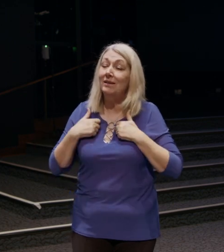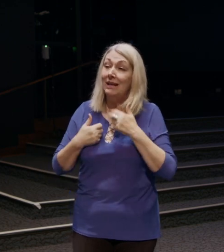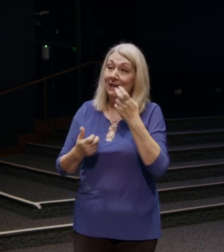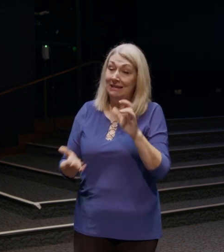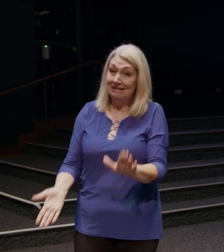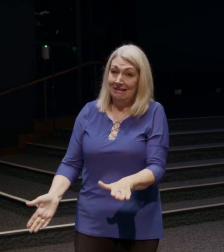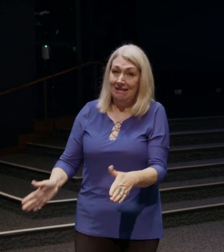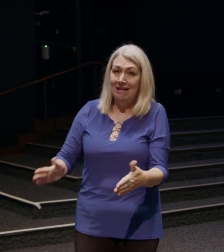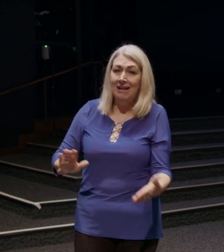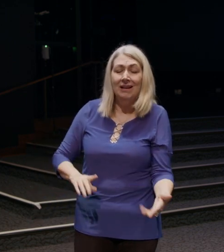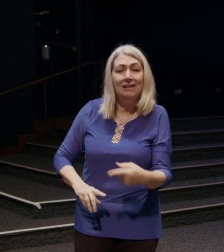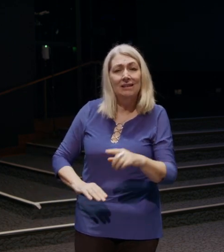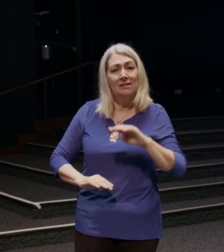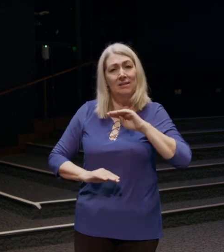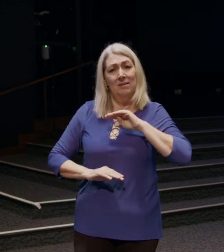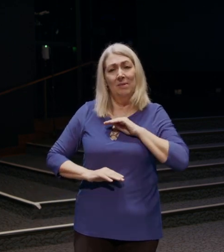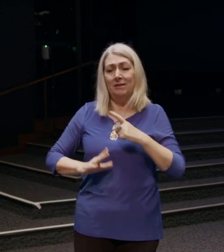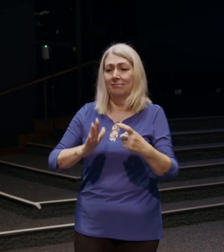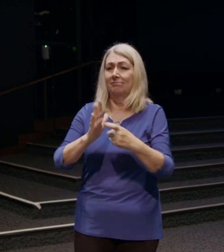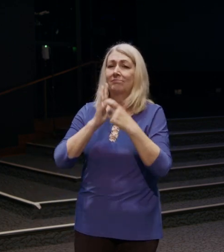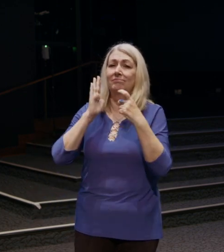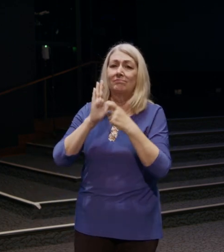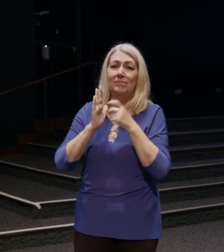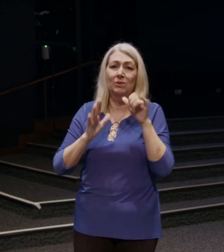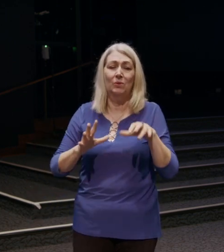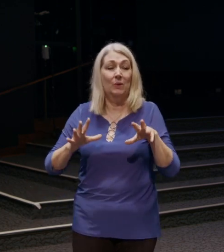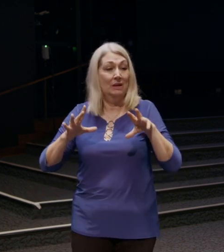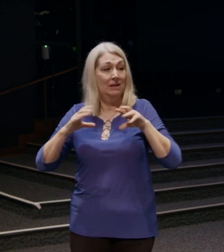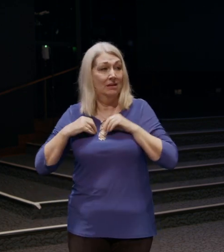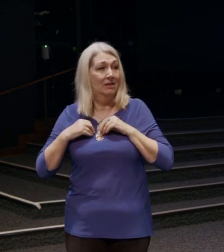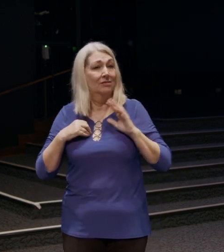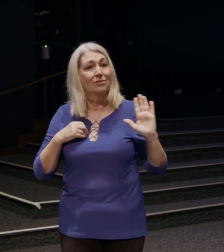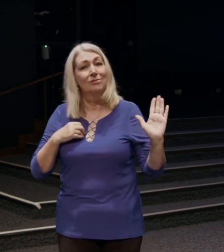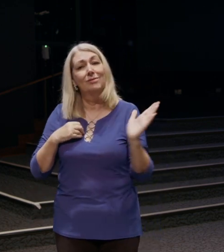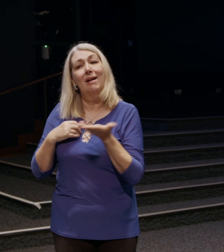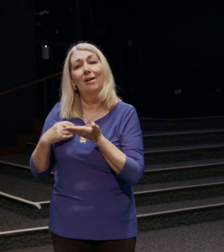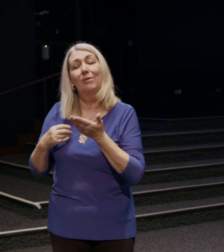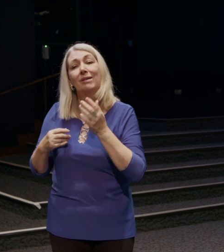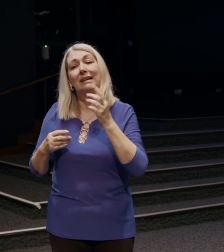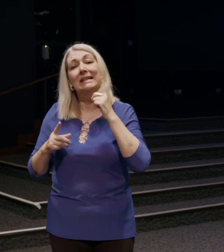he satisfied the demands of sin. Please remember, Jesus